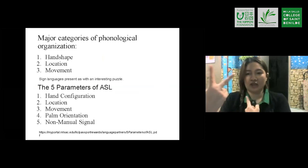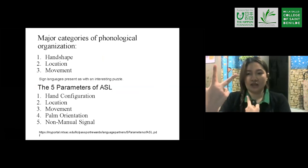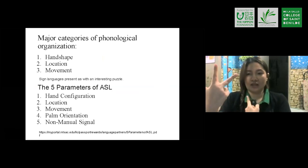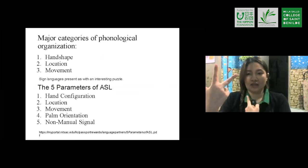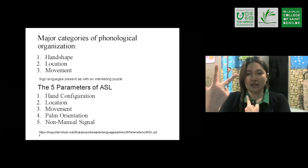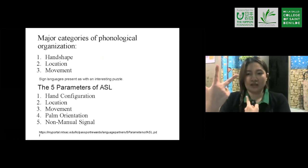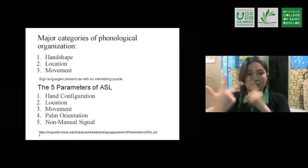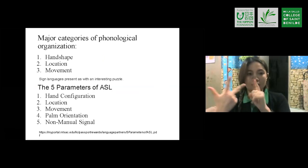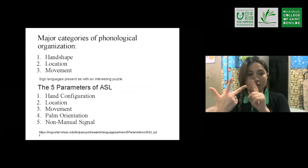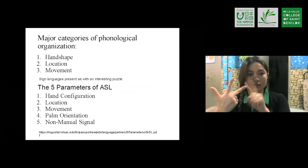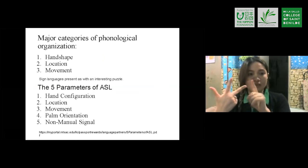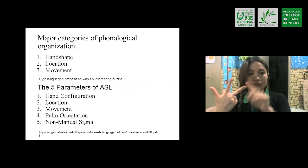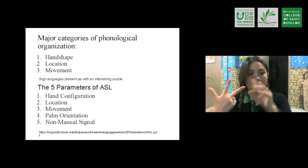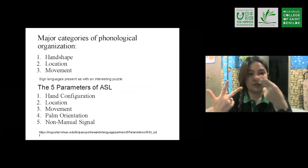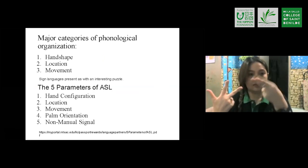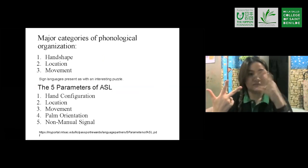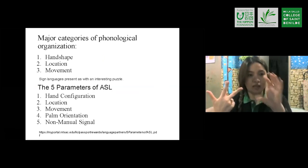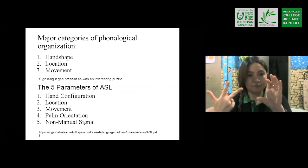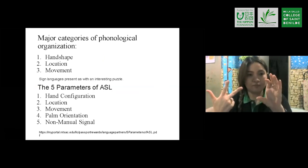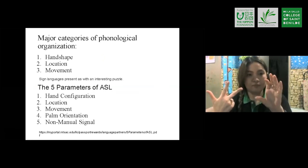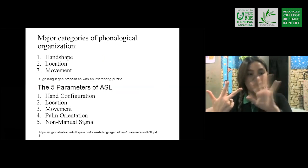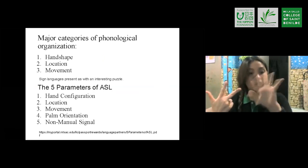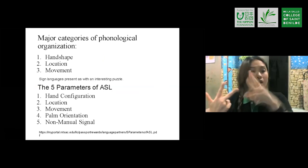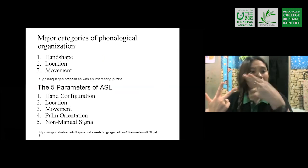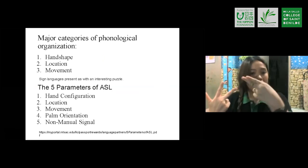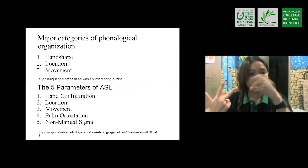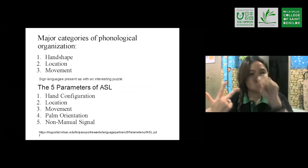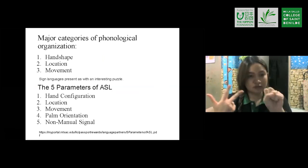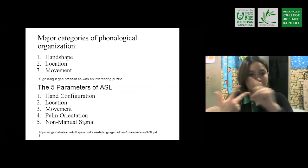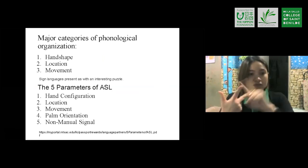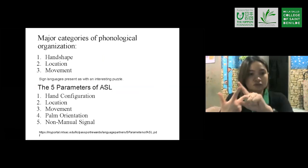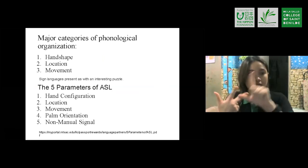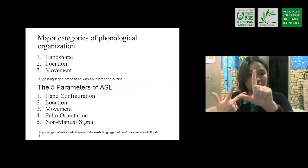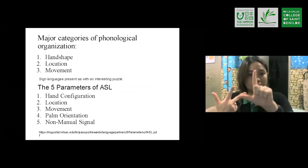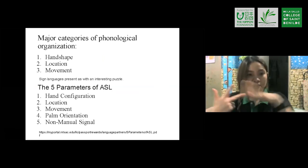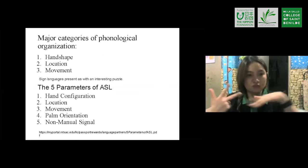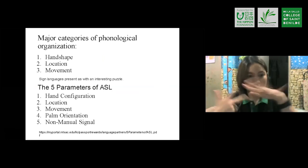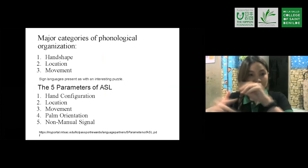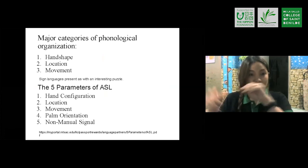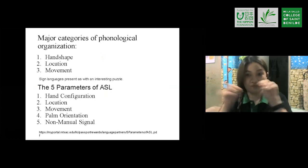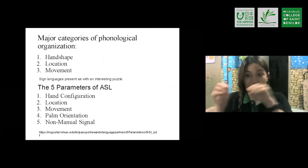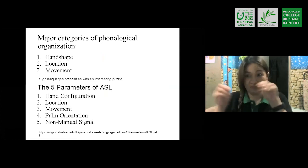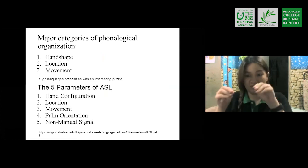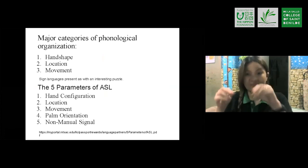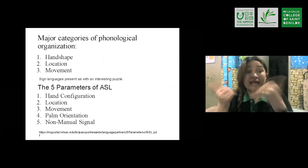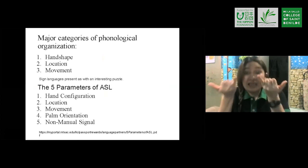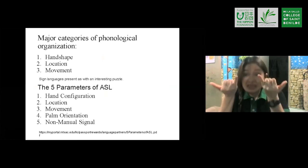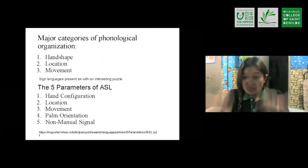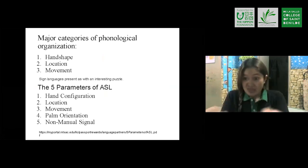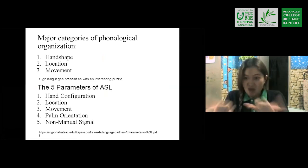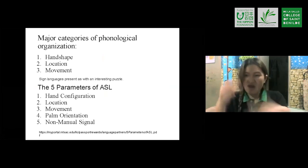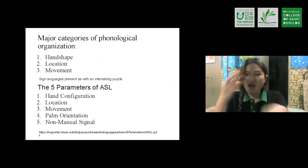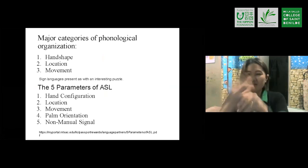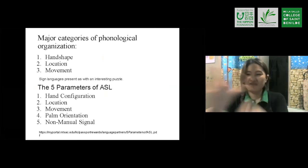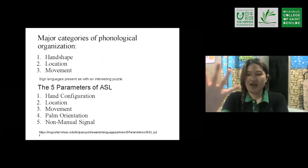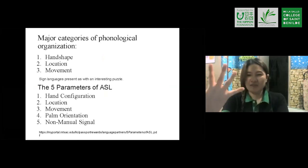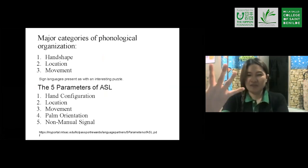The research focused on three areas: hand shape, location, and movement.